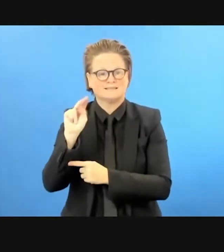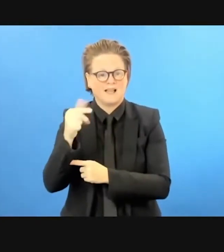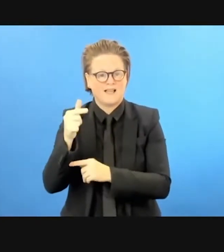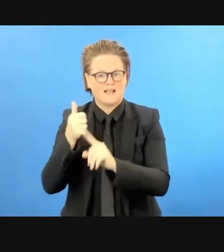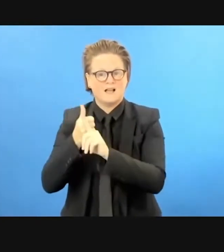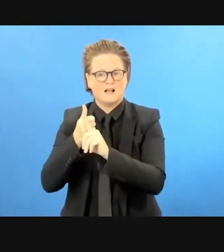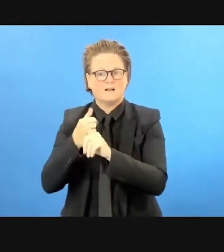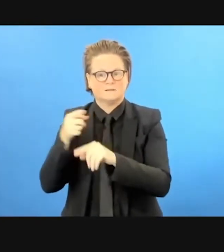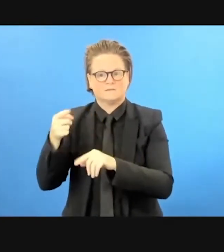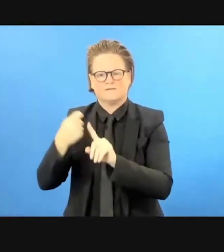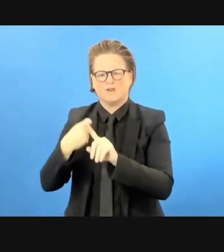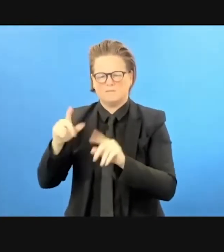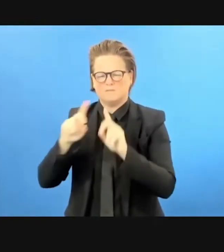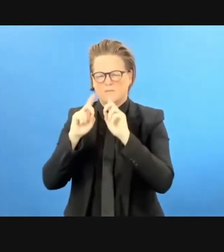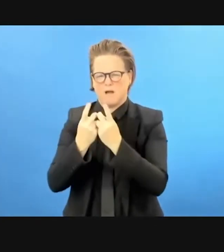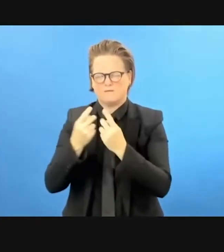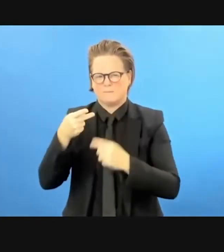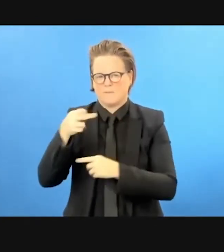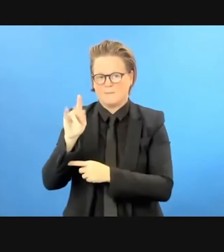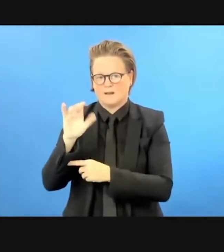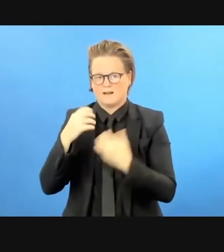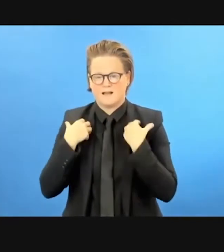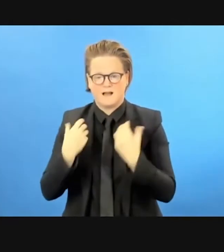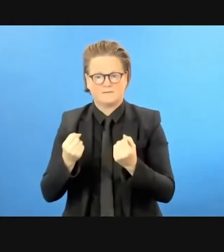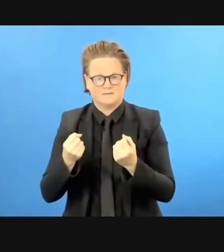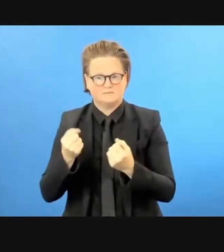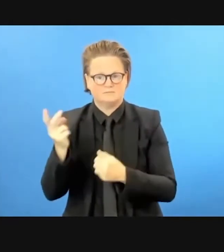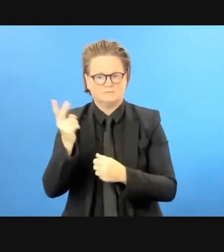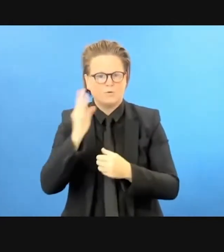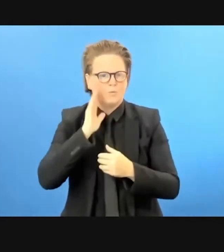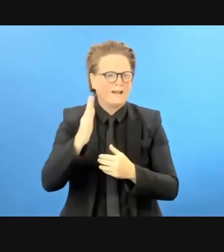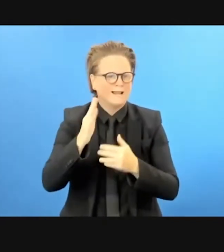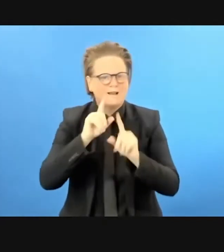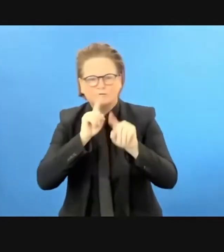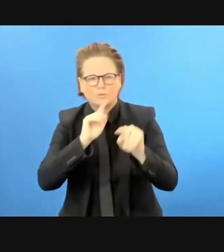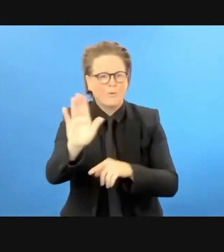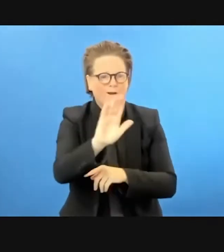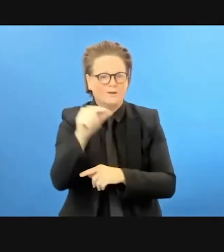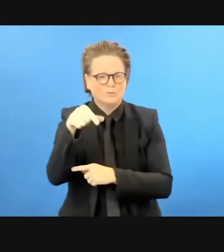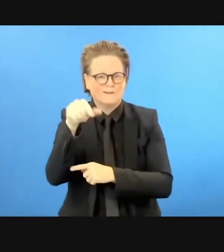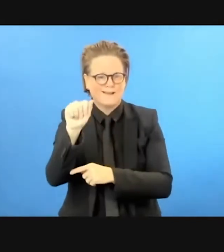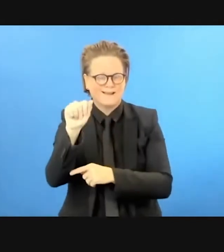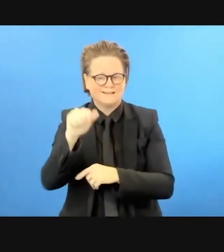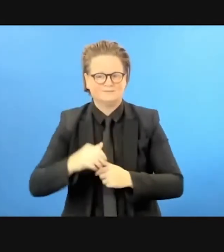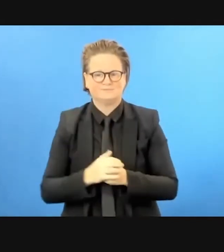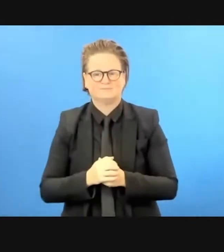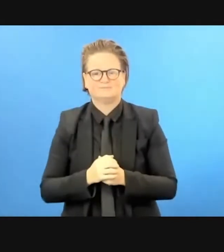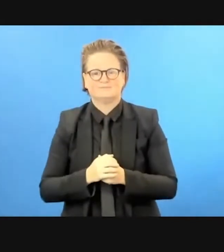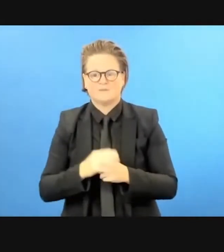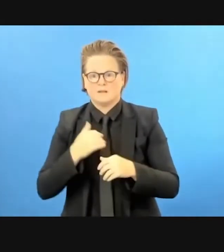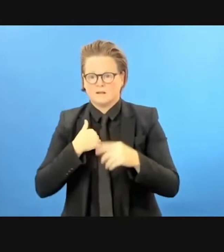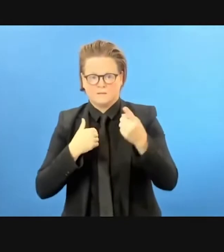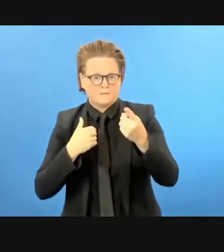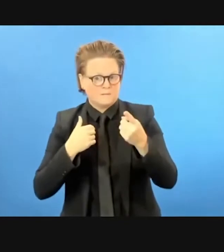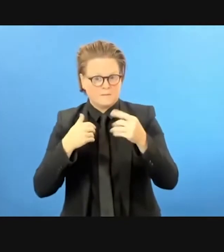Q&A segment with Dr. Baba. Just a friendly reminder to submit your questions in the chat, and